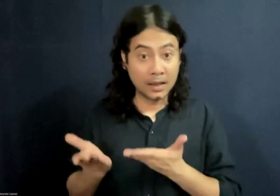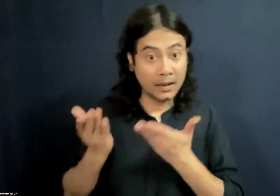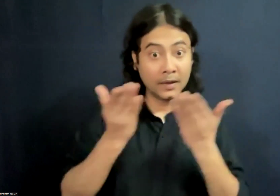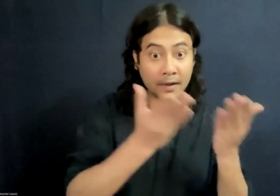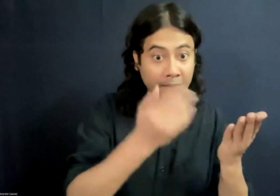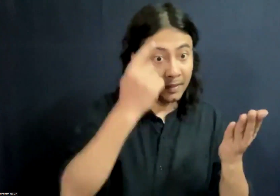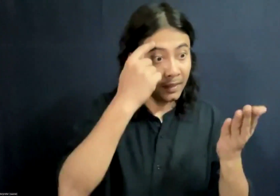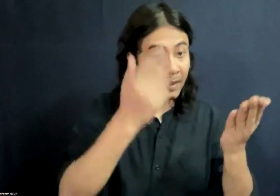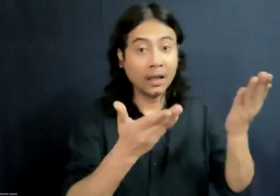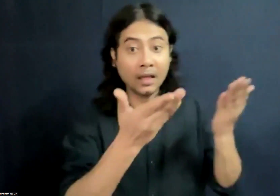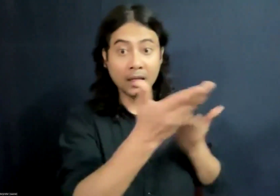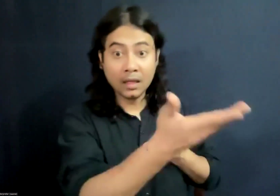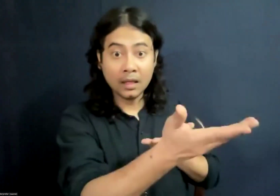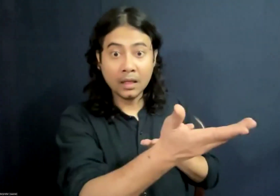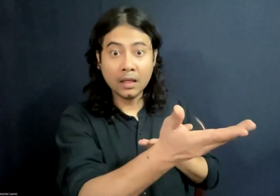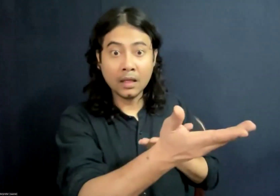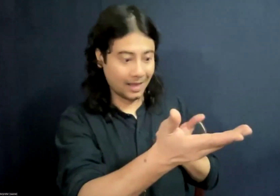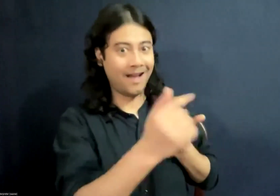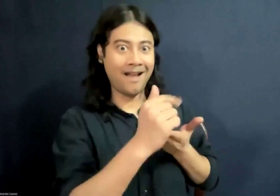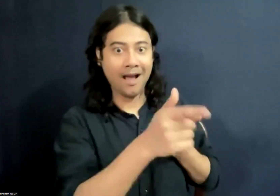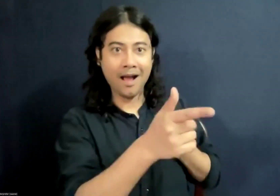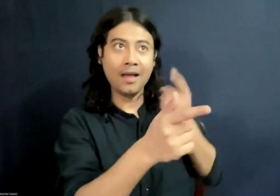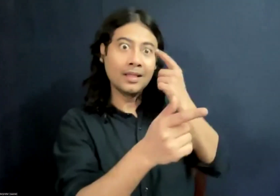the highest form of charity.